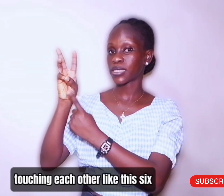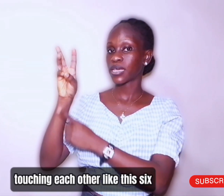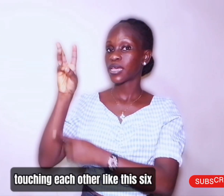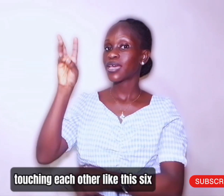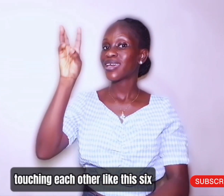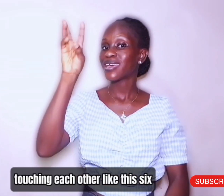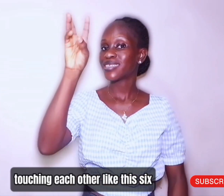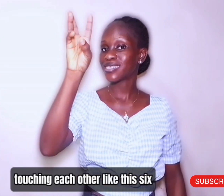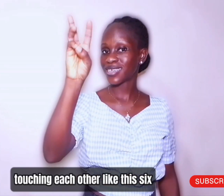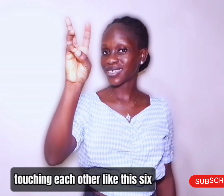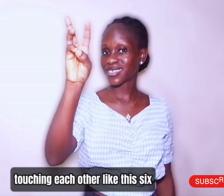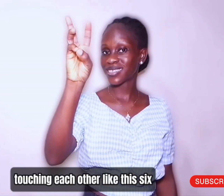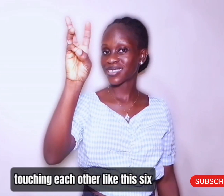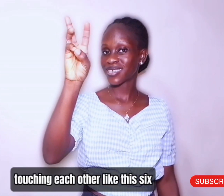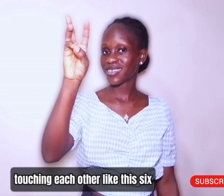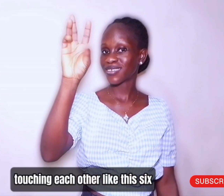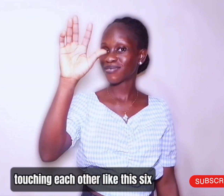this. 6.